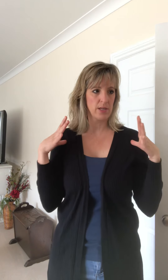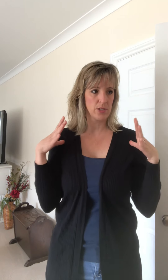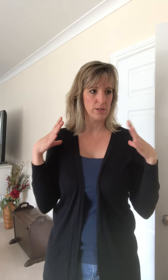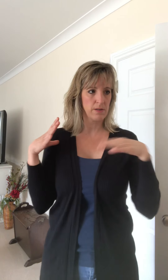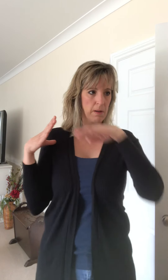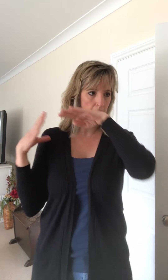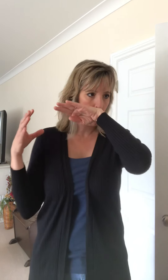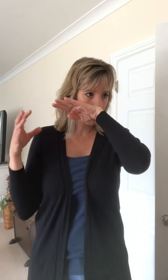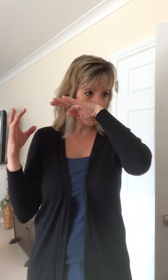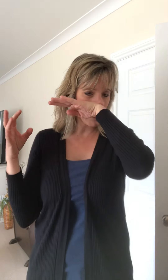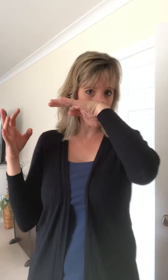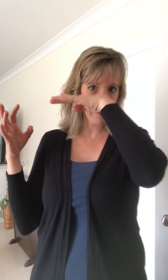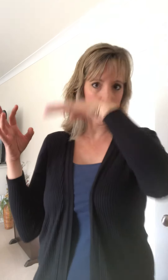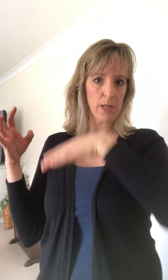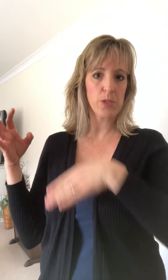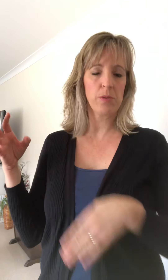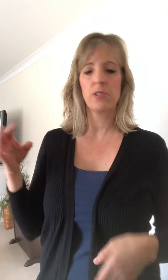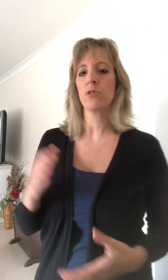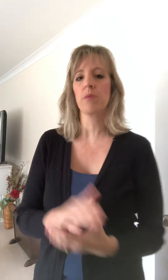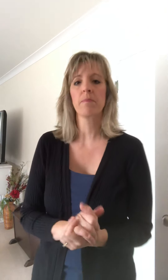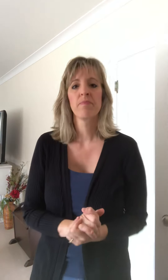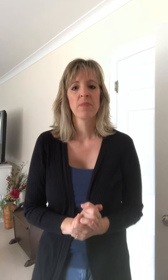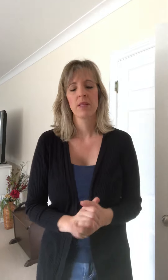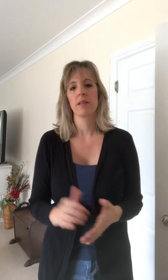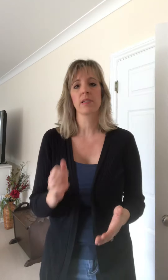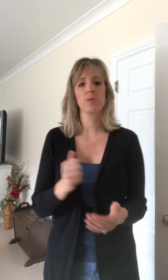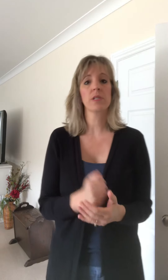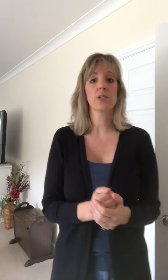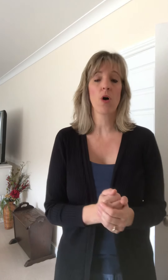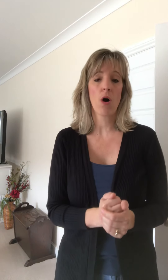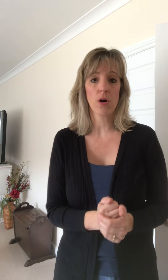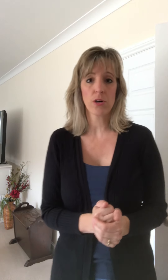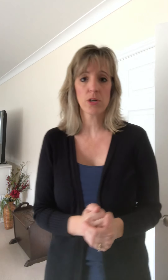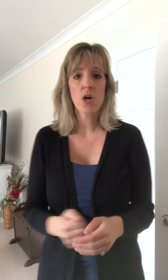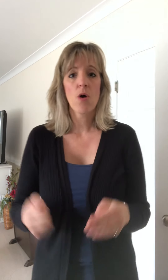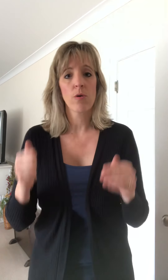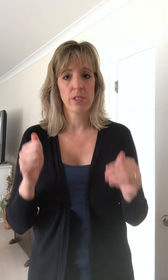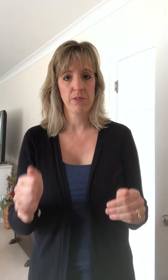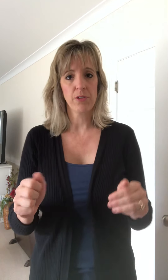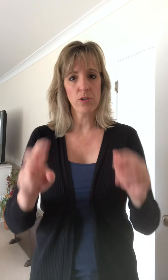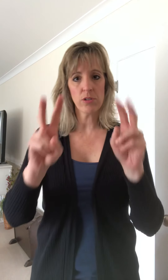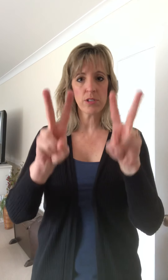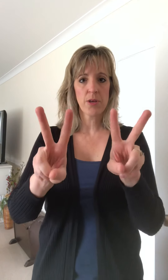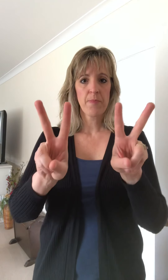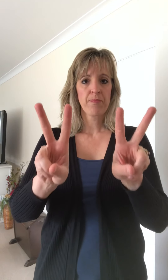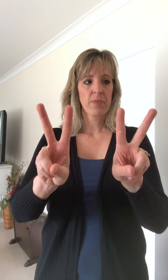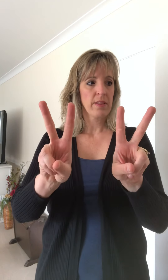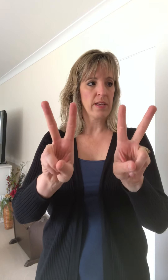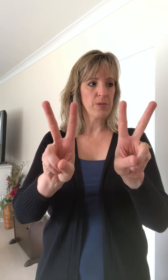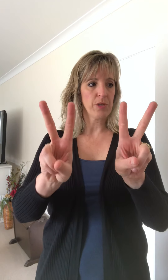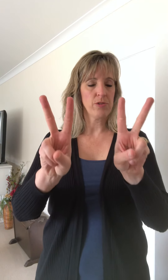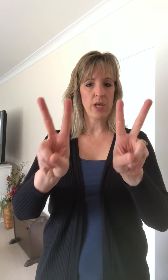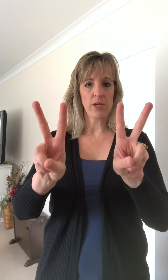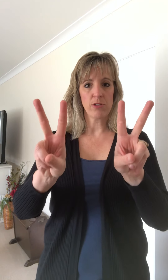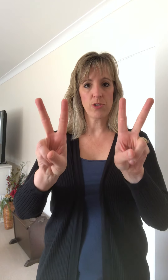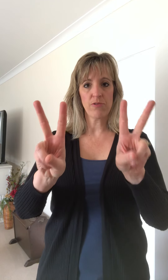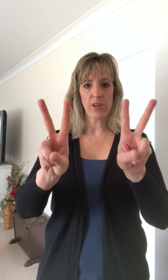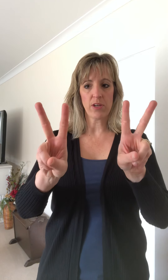Vacation, okay? The next one is hard or difficult. That's where you take your 2